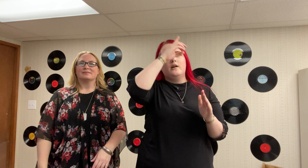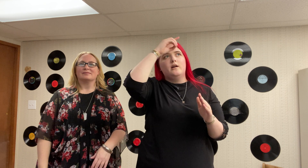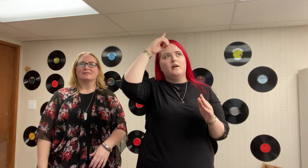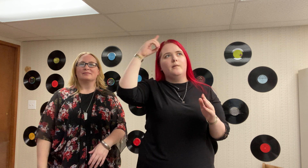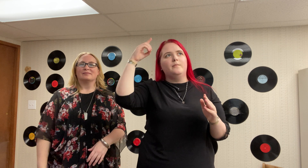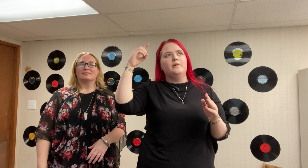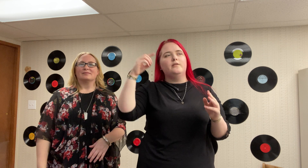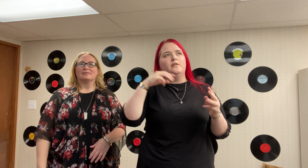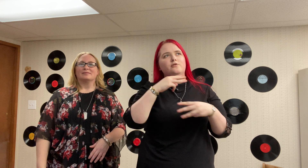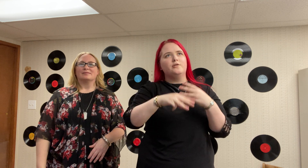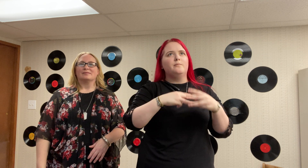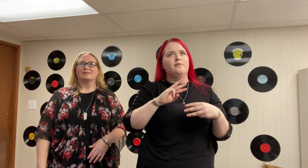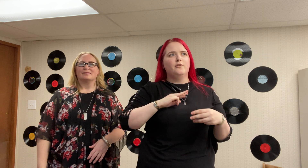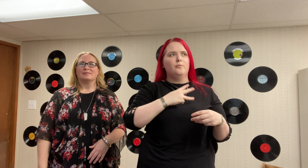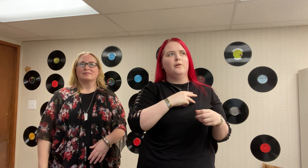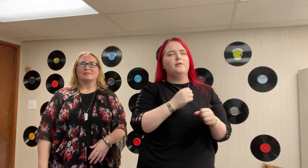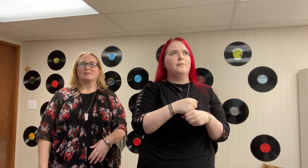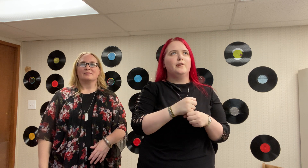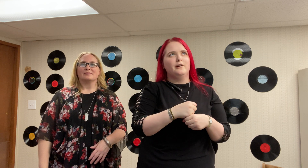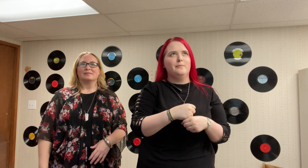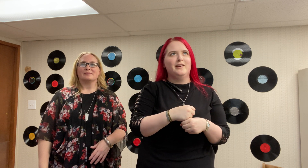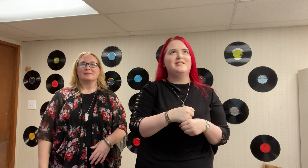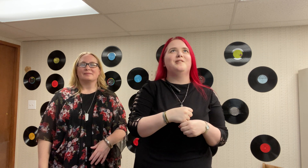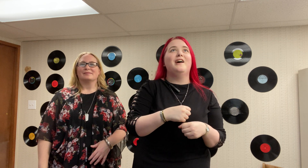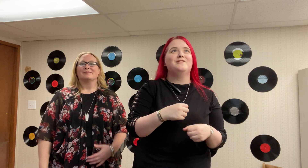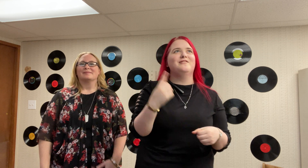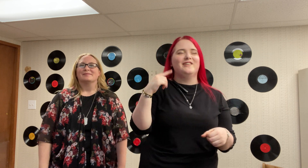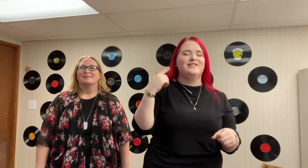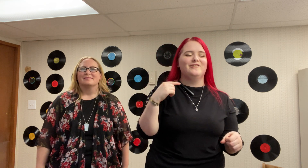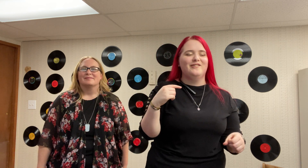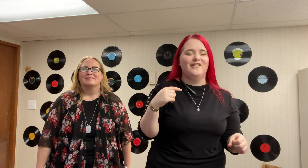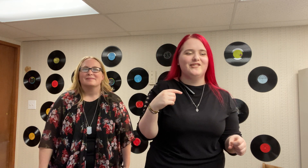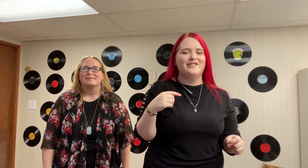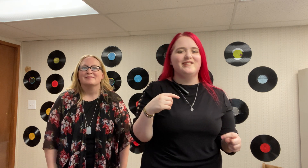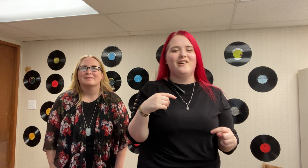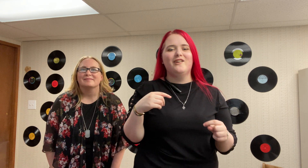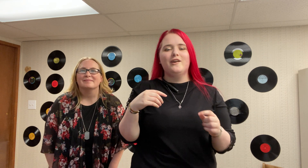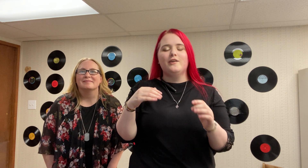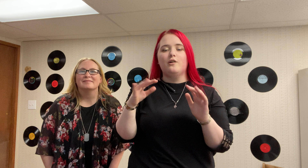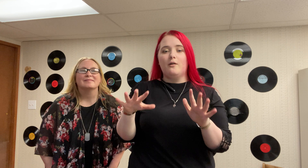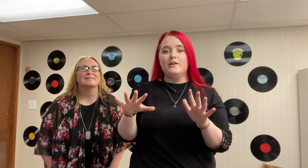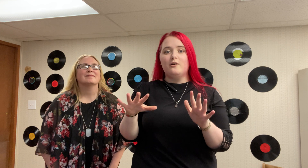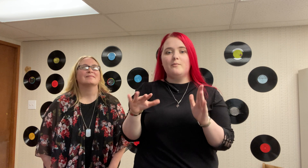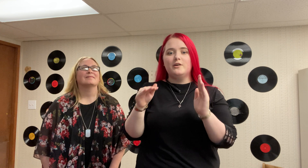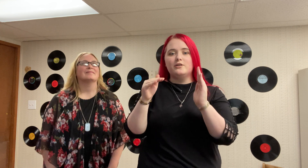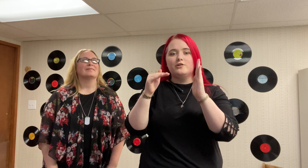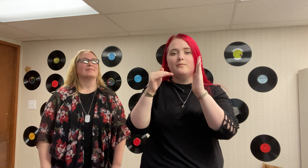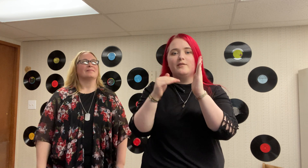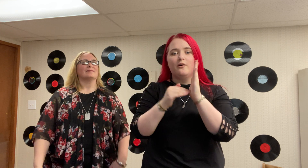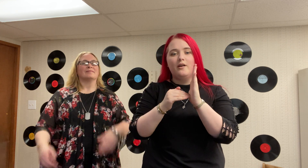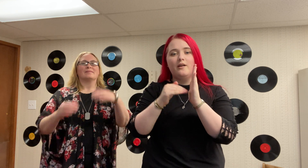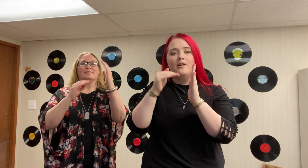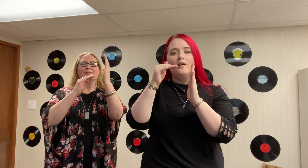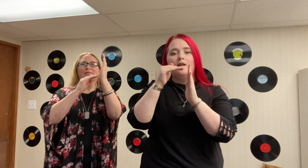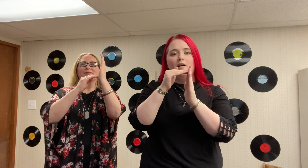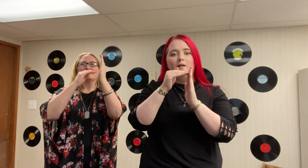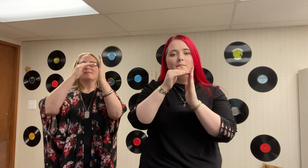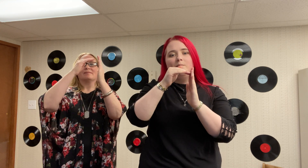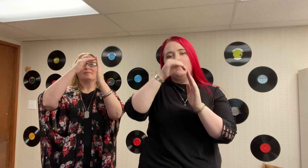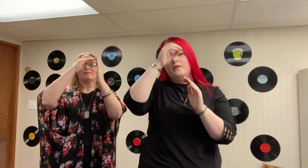a million dreams for the world we're gonna make. So I have to run it through to remember it. So you already know a million dreams, so a